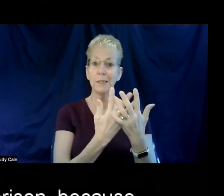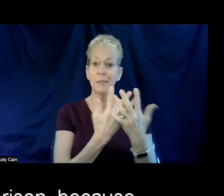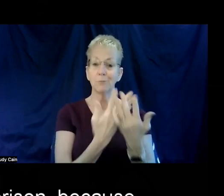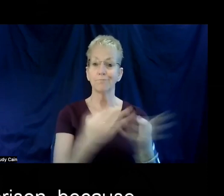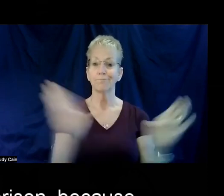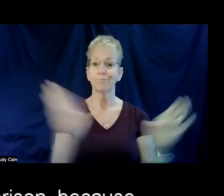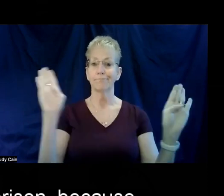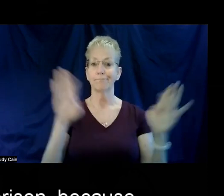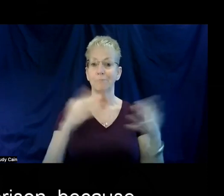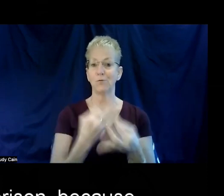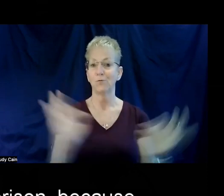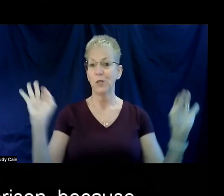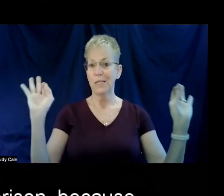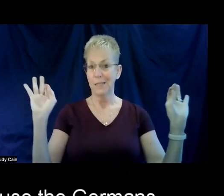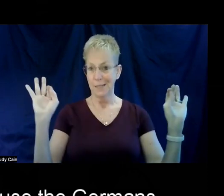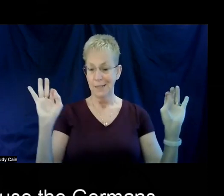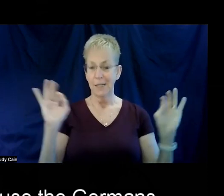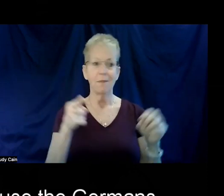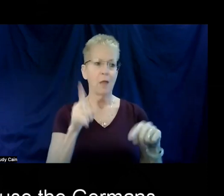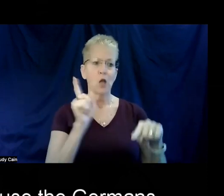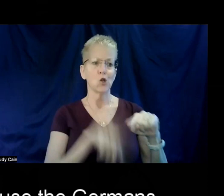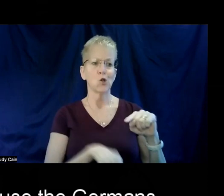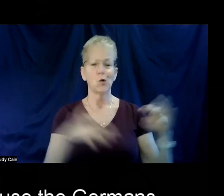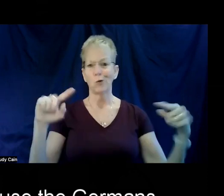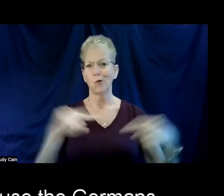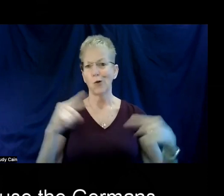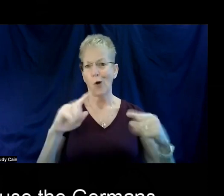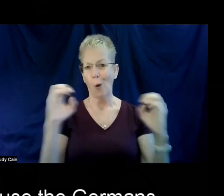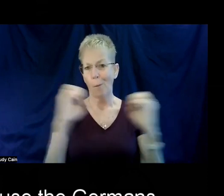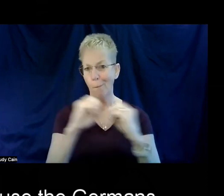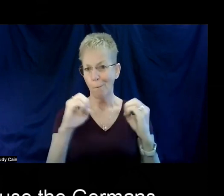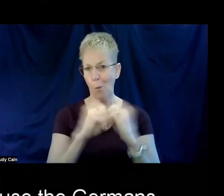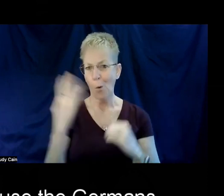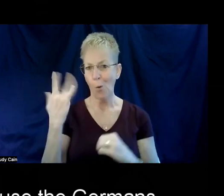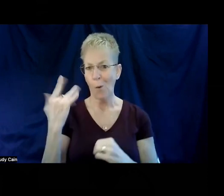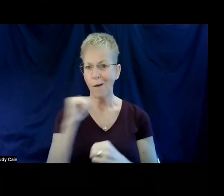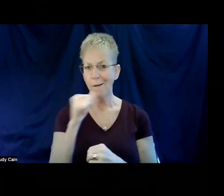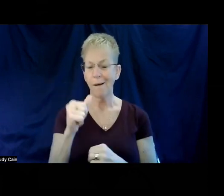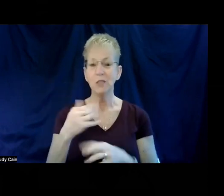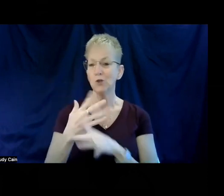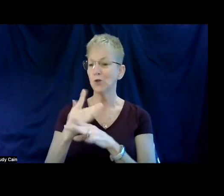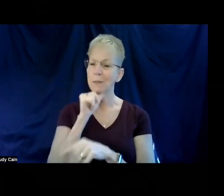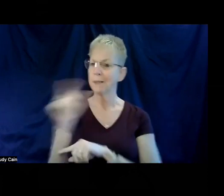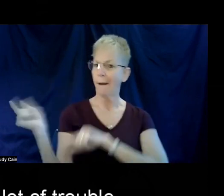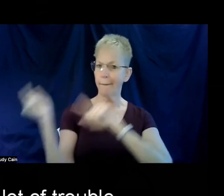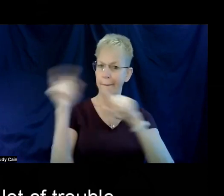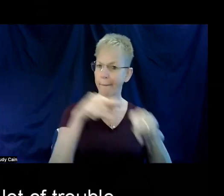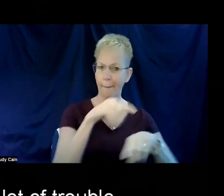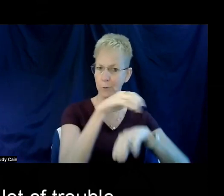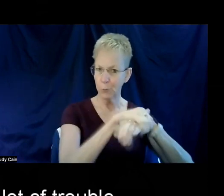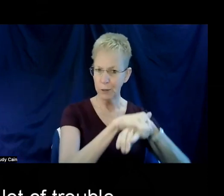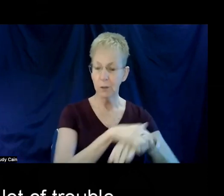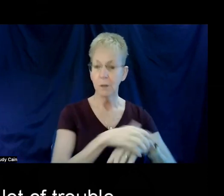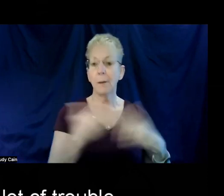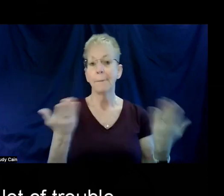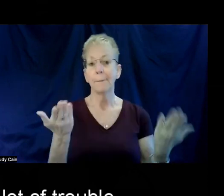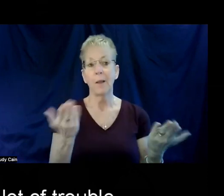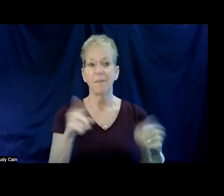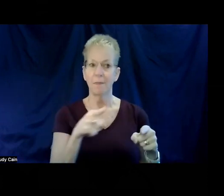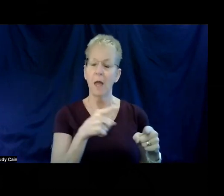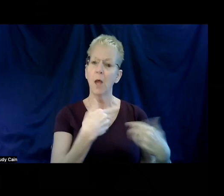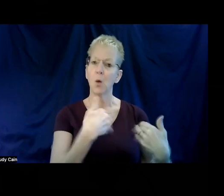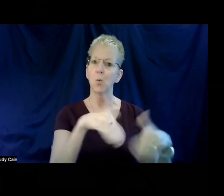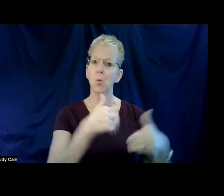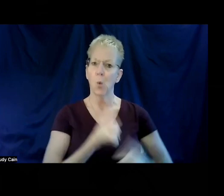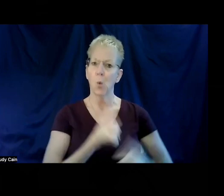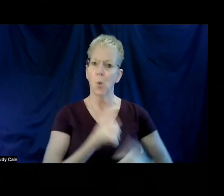was a thought that they couldn't do any more harm because the Germans weren't going to be invading. But they got up to a lot of trouble,